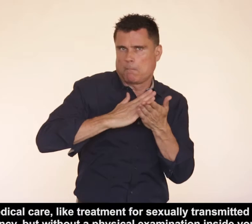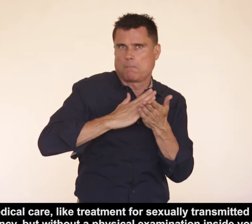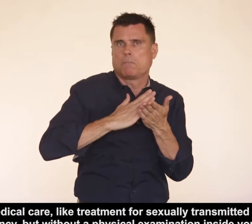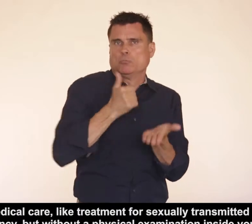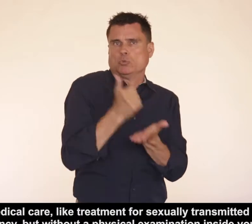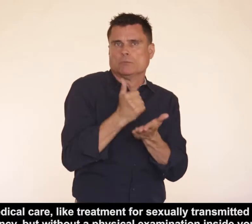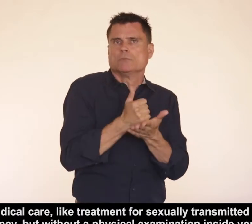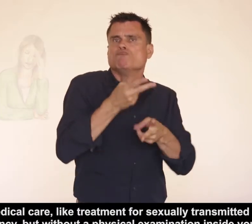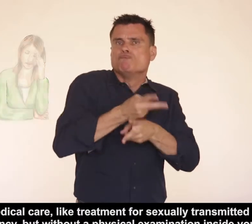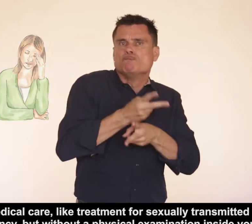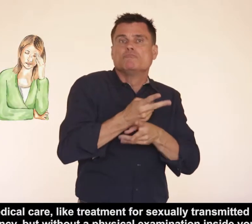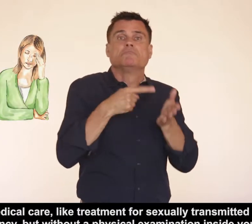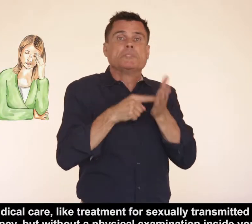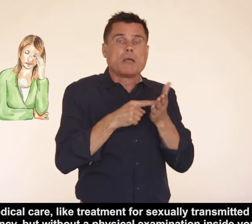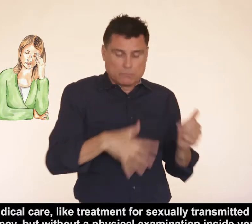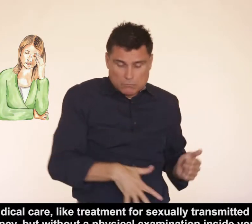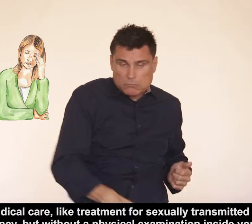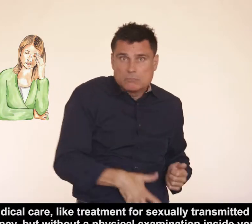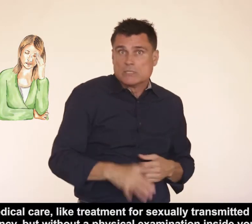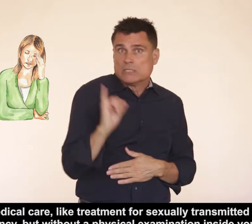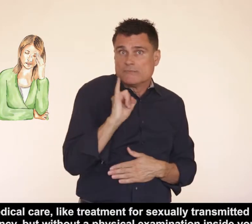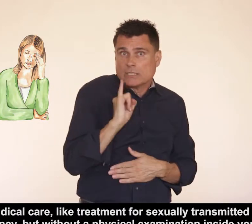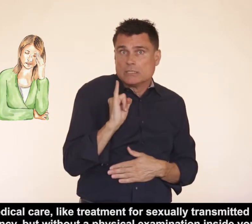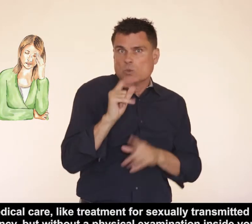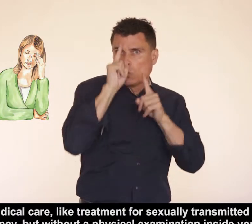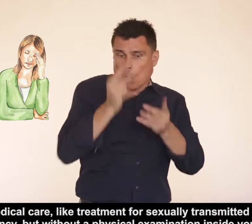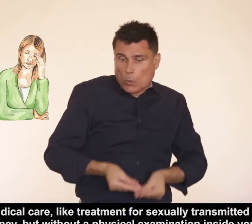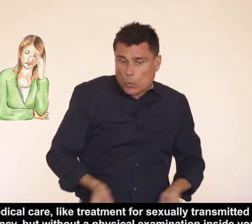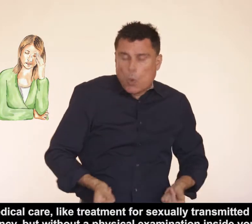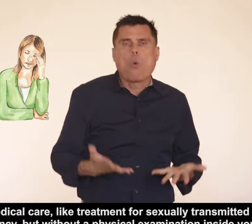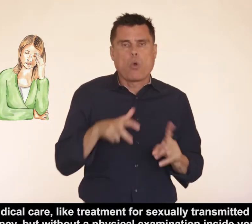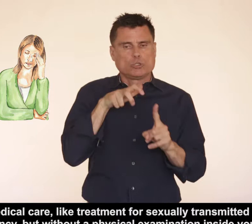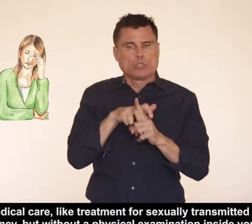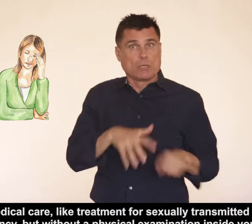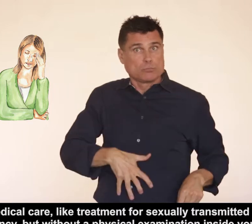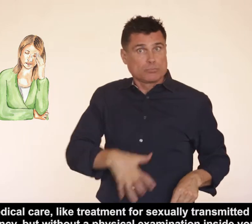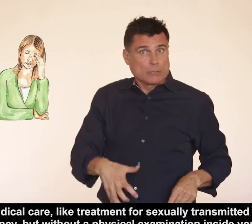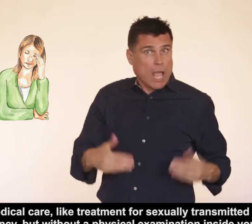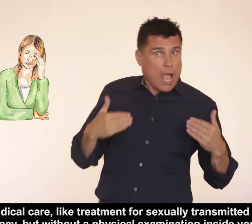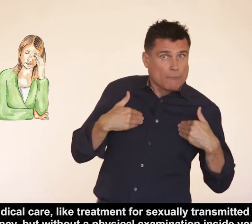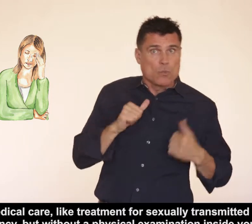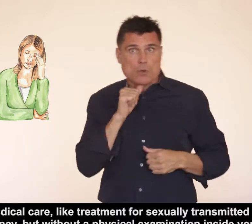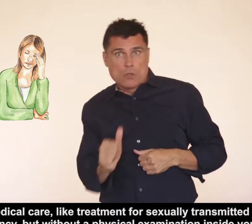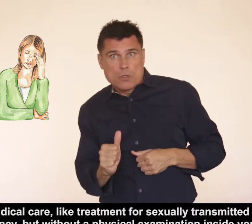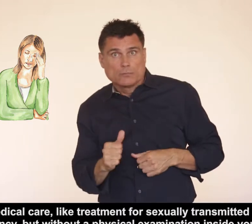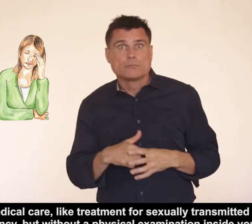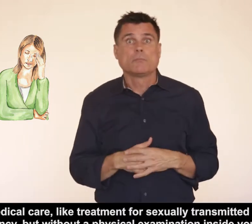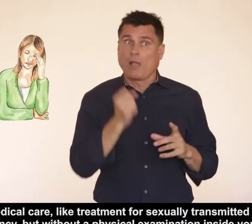get some medical care, like treatment for sexually transmitted infections and pregnancy, but without a physical examination inside your